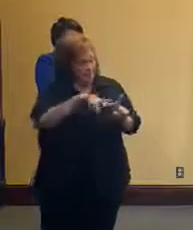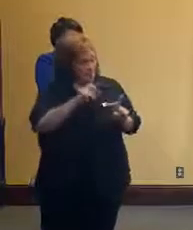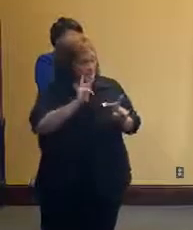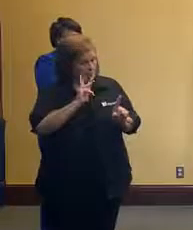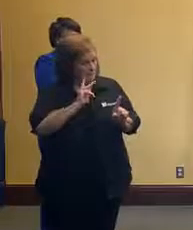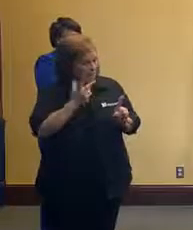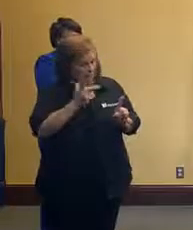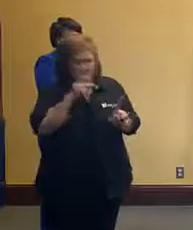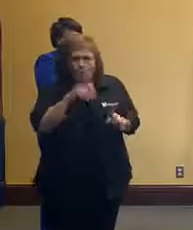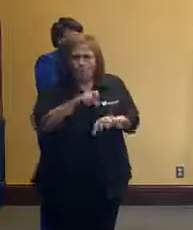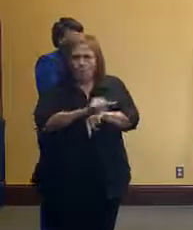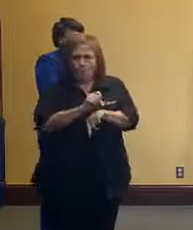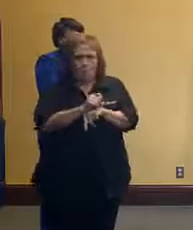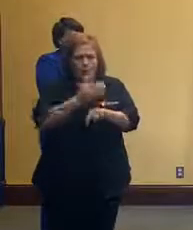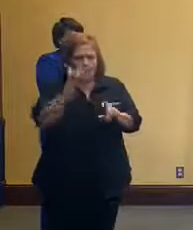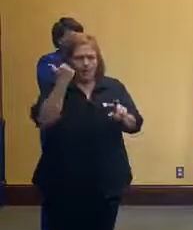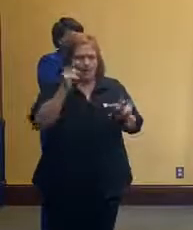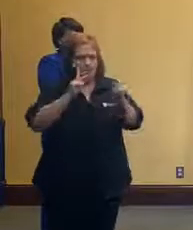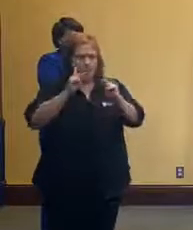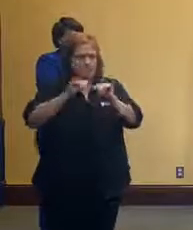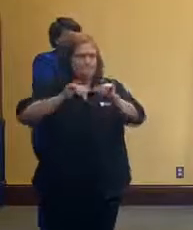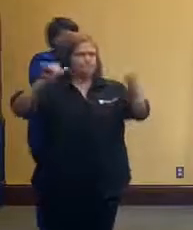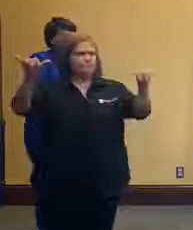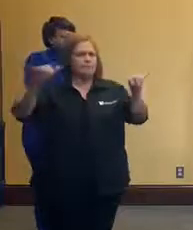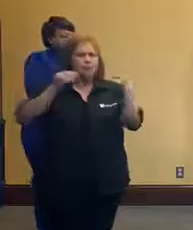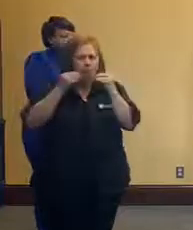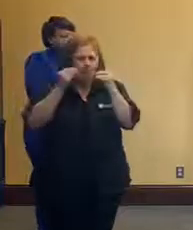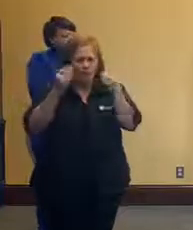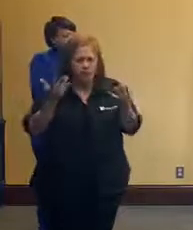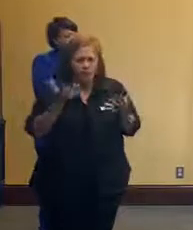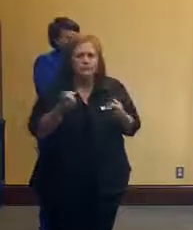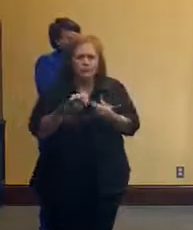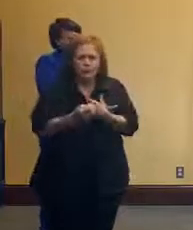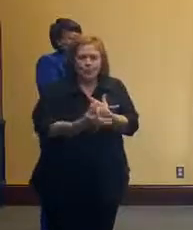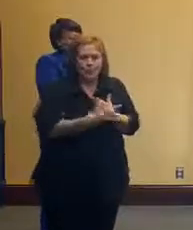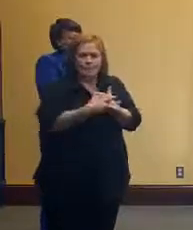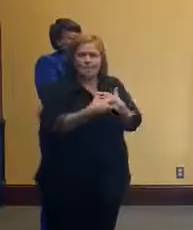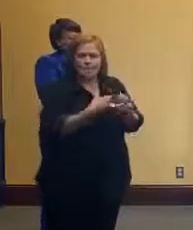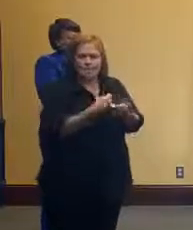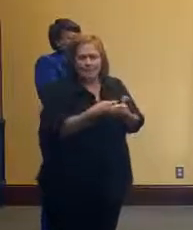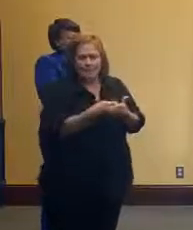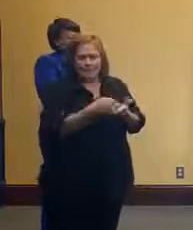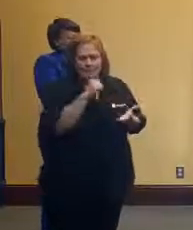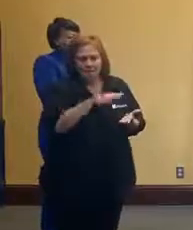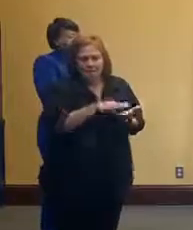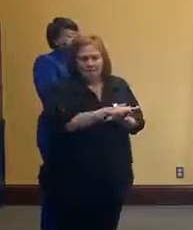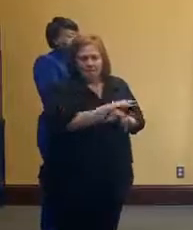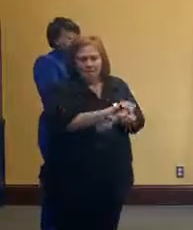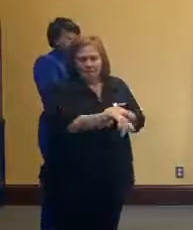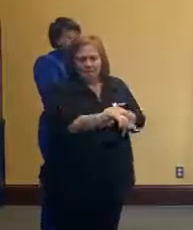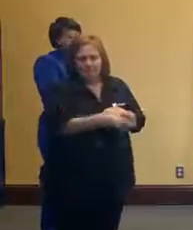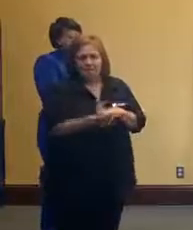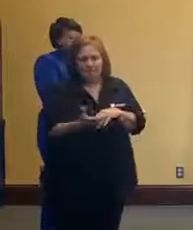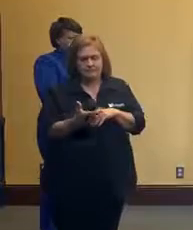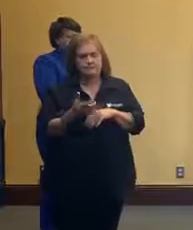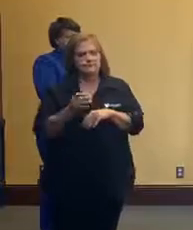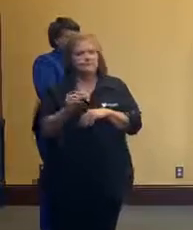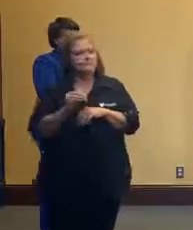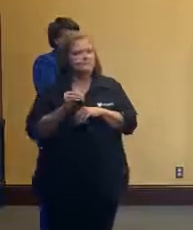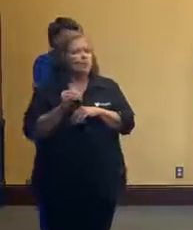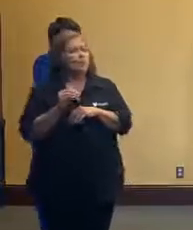some of these decisions. So in that regard, limiting the amount of enforcement and then